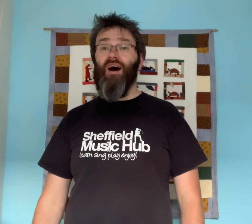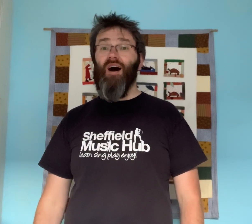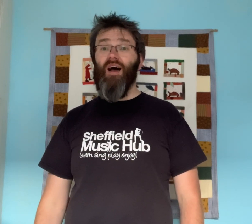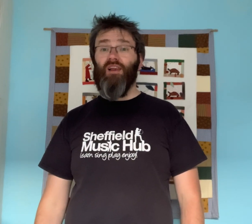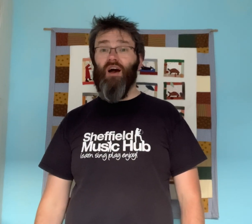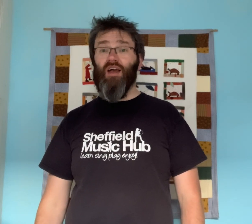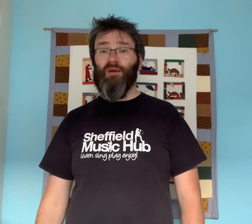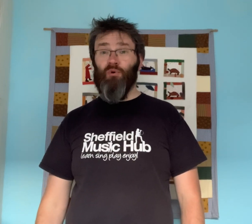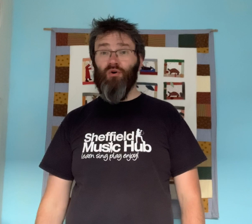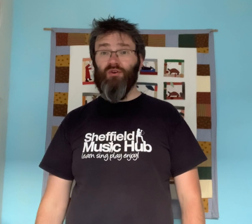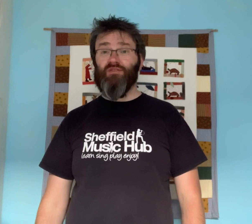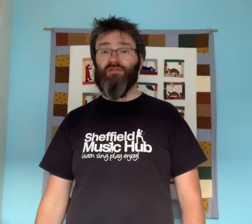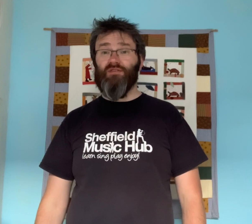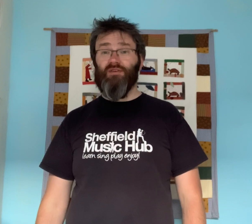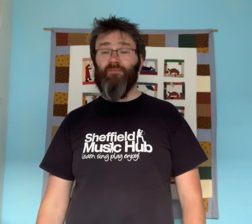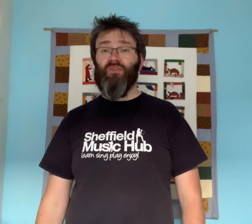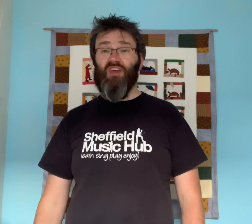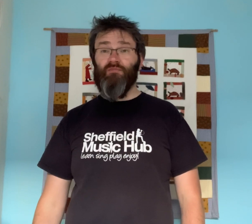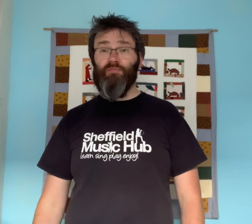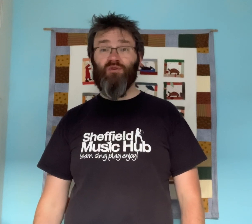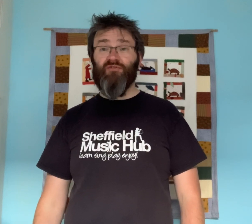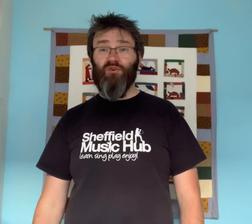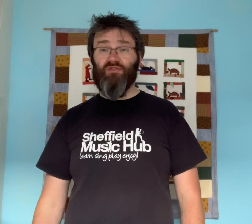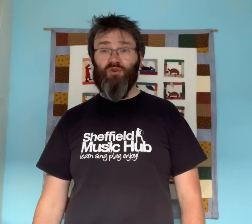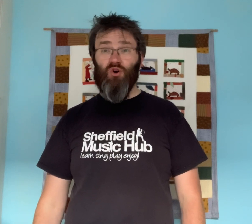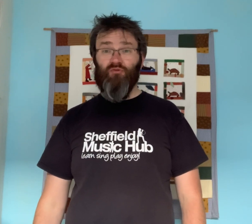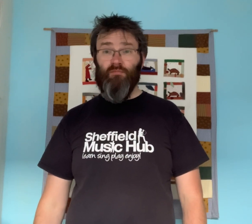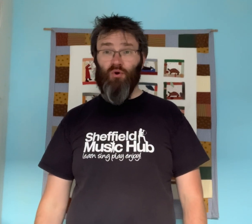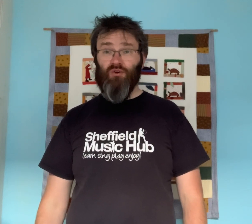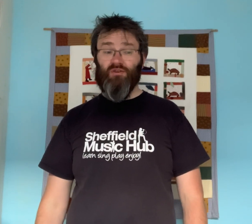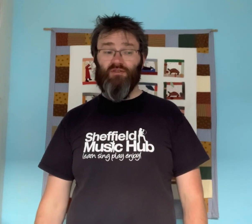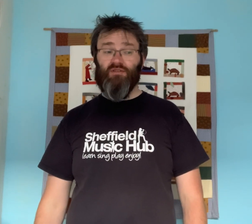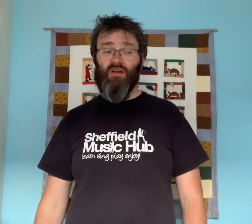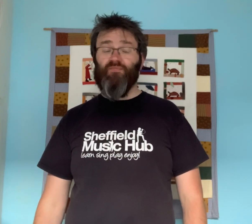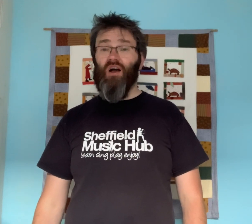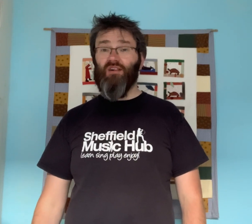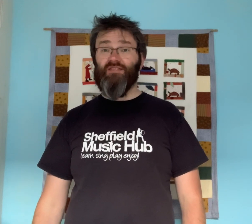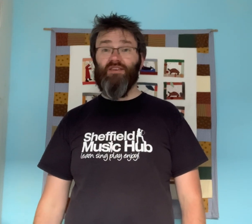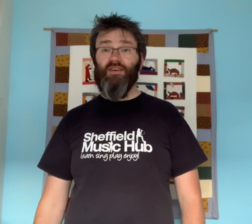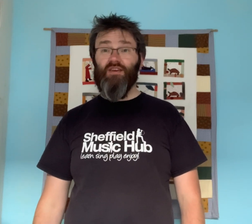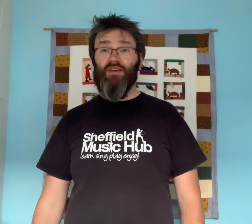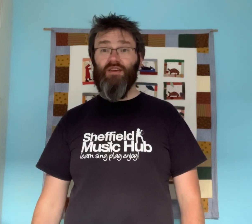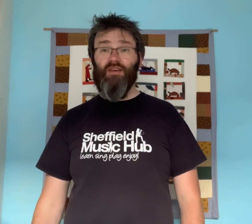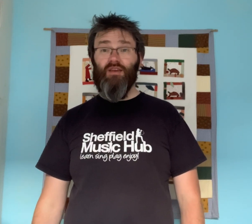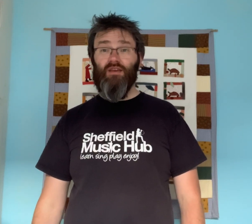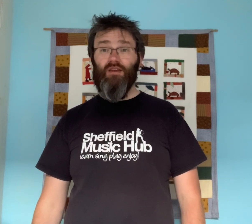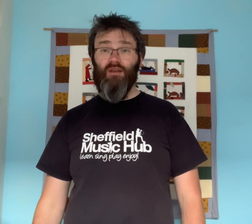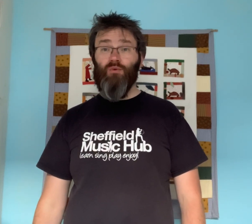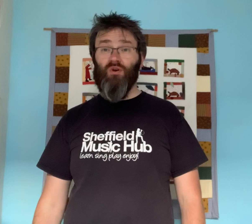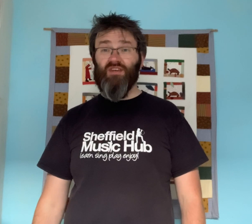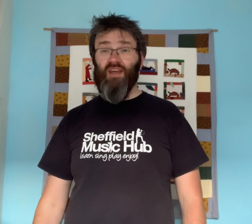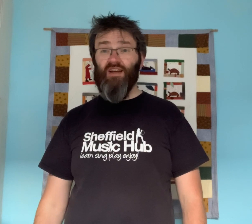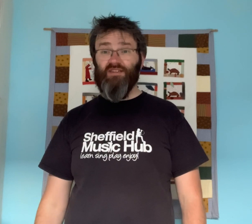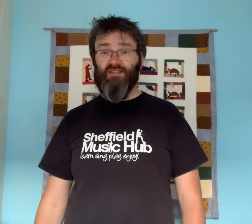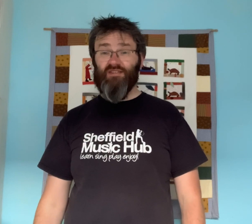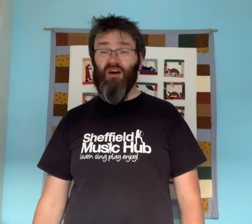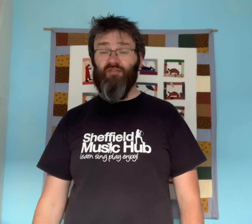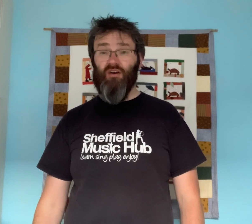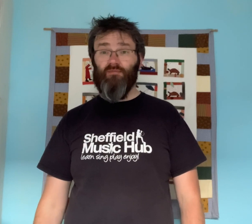I like books. Give me beautiful storybooks. I'll see what I can discover.